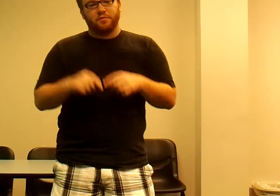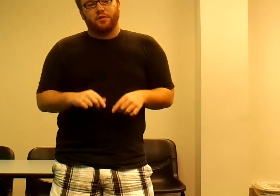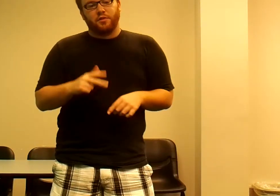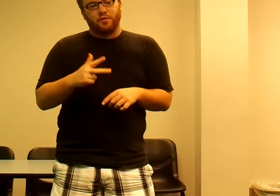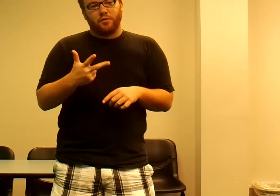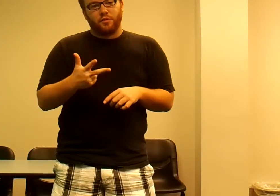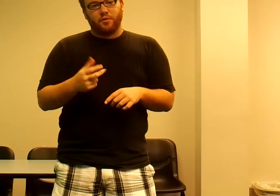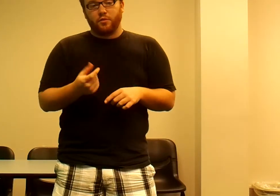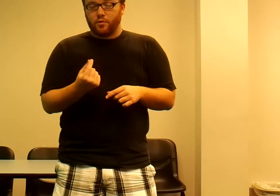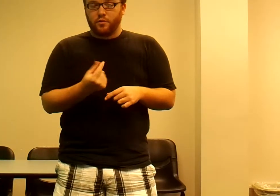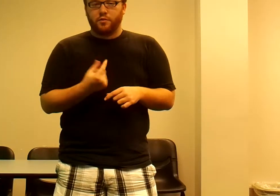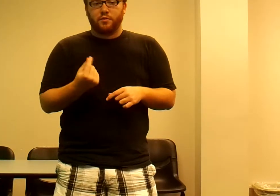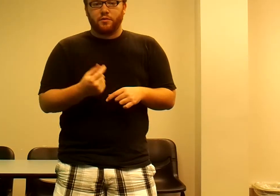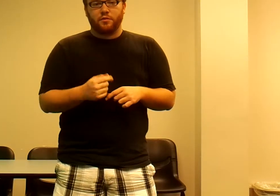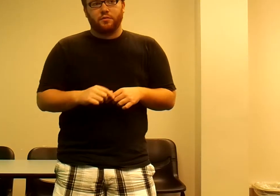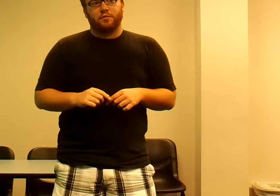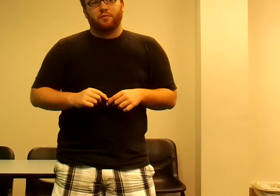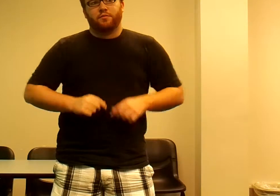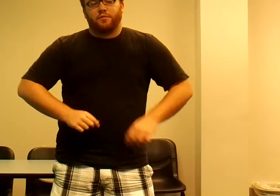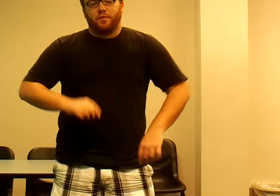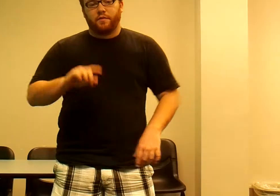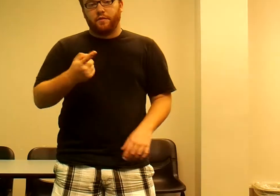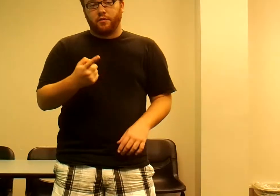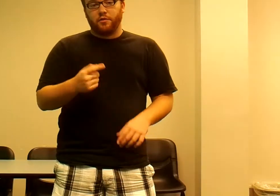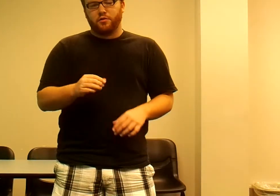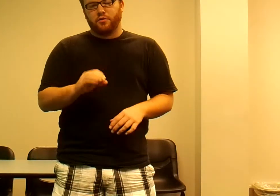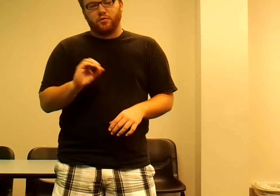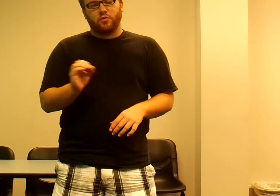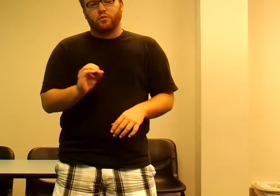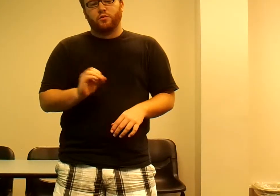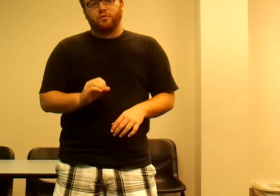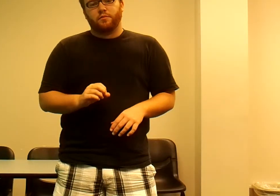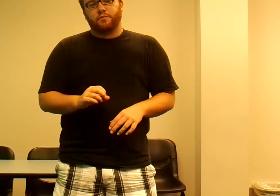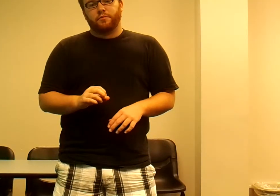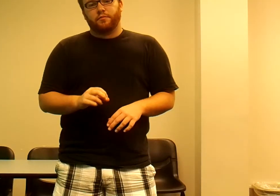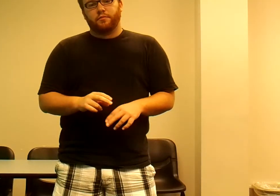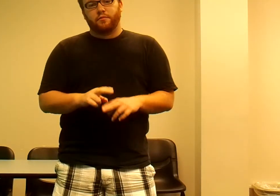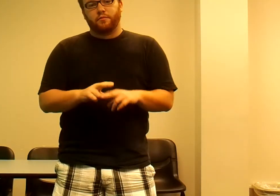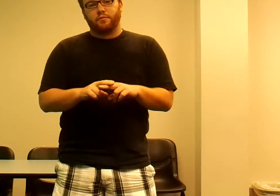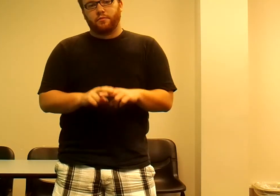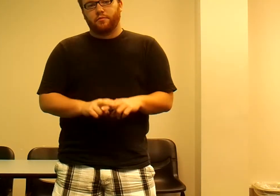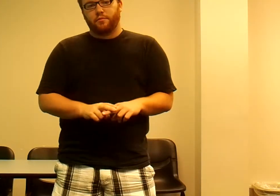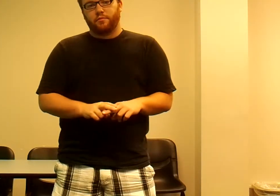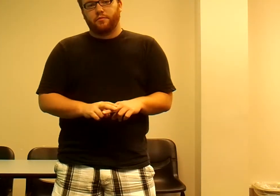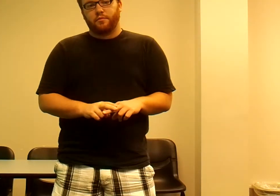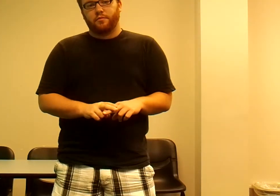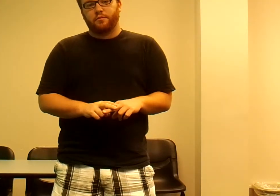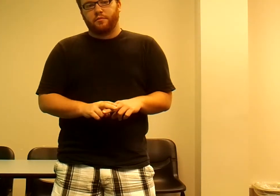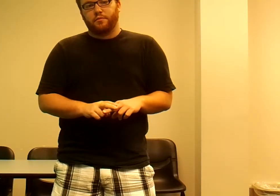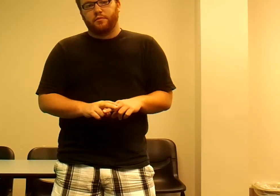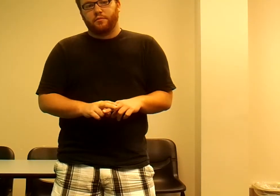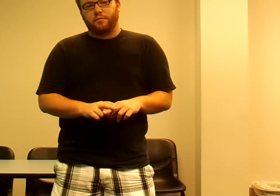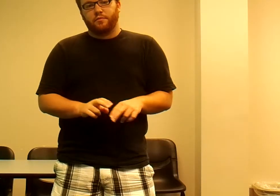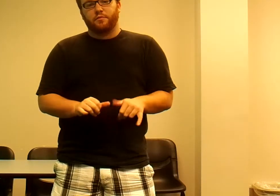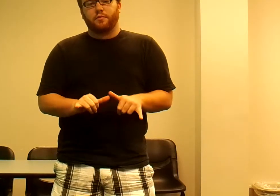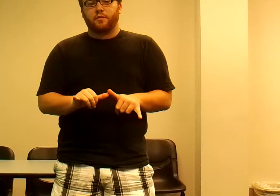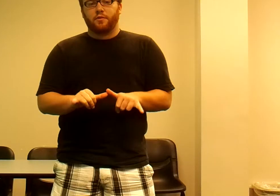first activity actually is inactivity. We're going to just sit, and we're going to measure our heart rate for 1